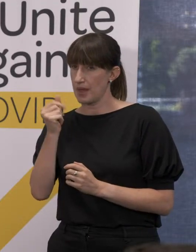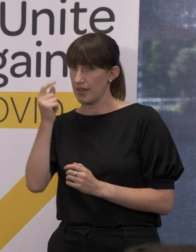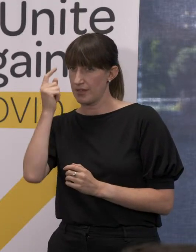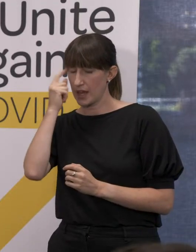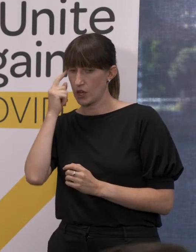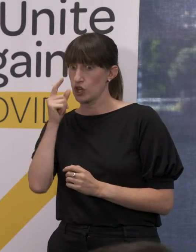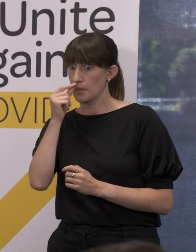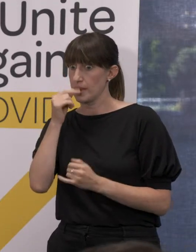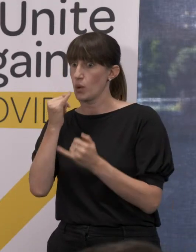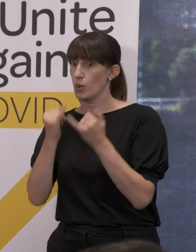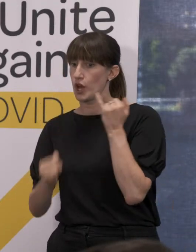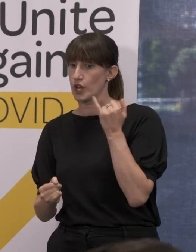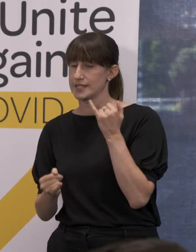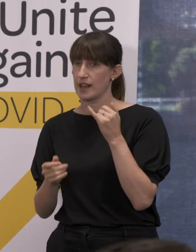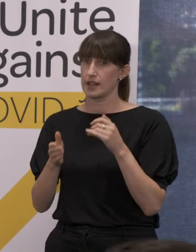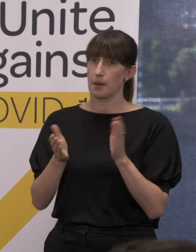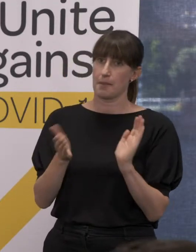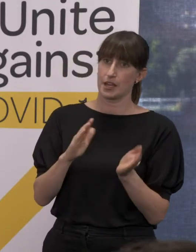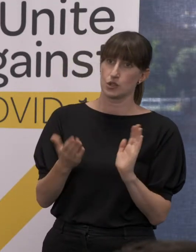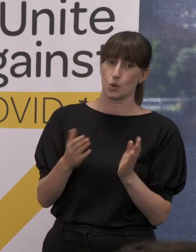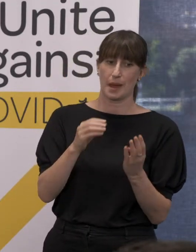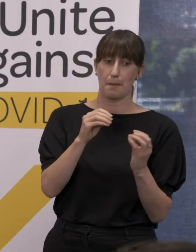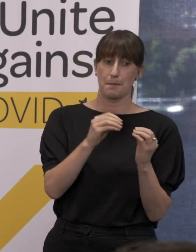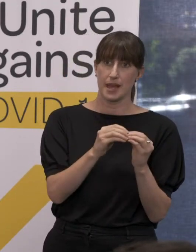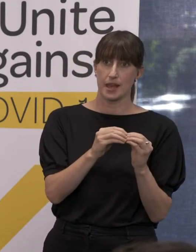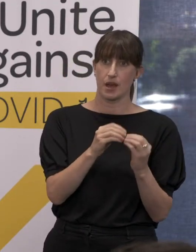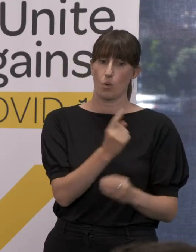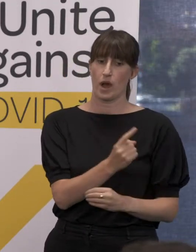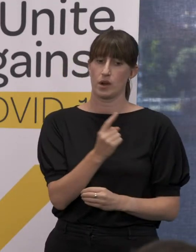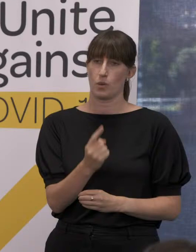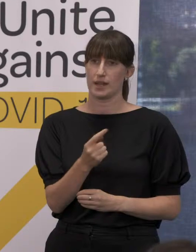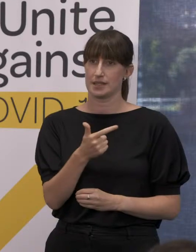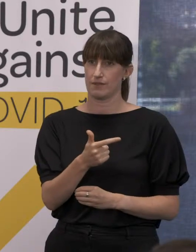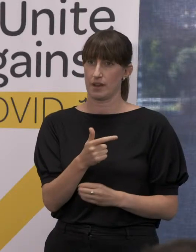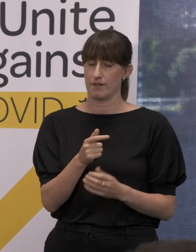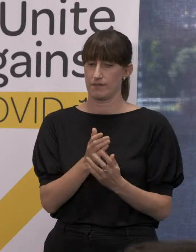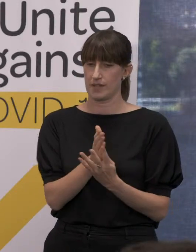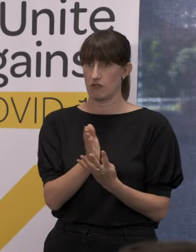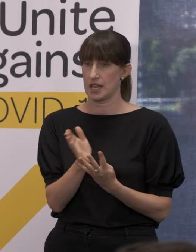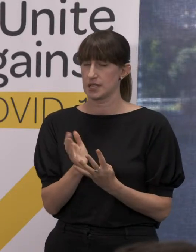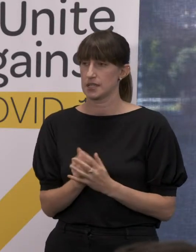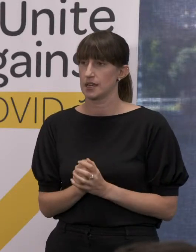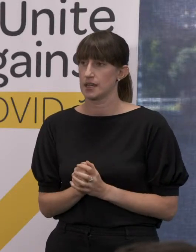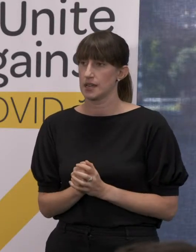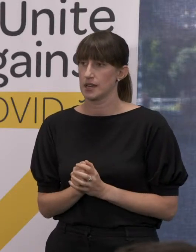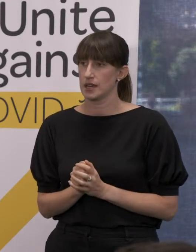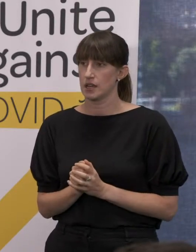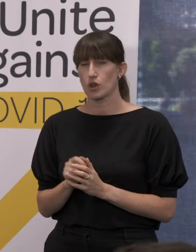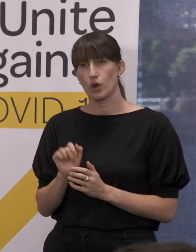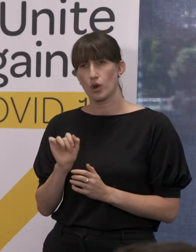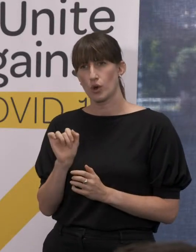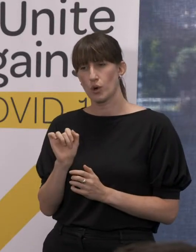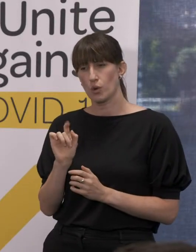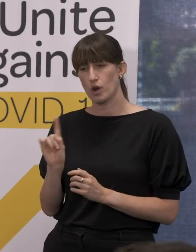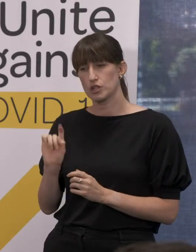variant. Has that factored into your advice, and what is the most recent evidence you've seen around that